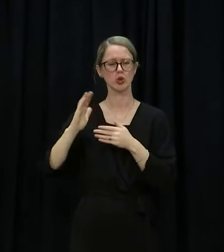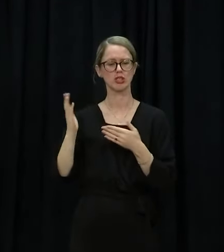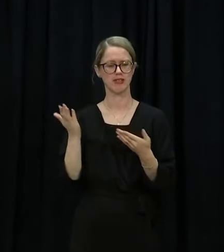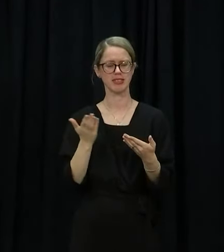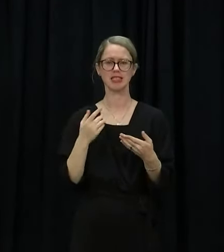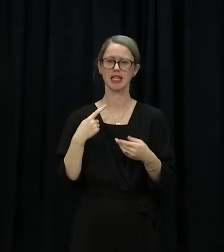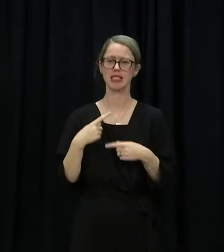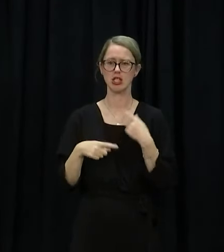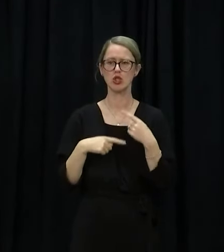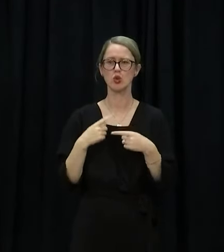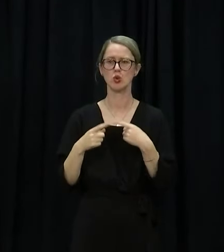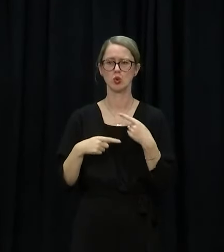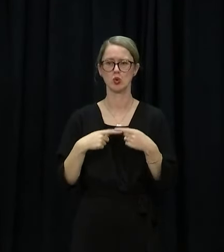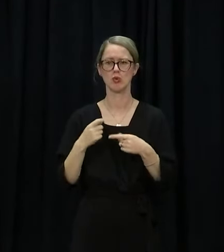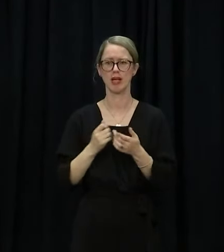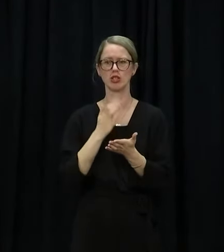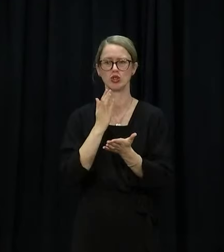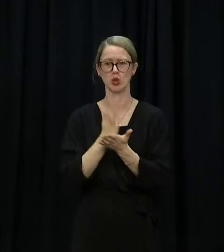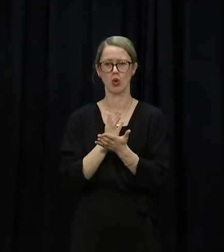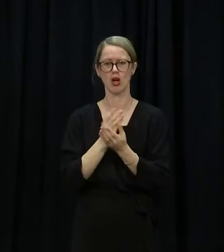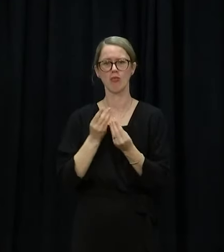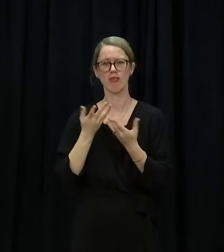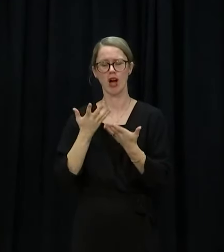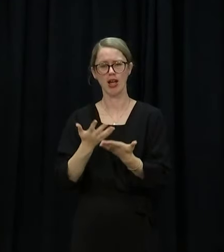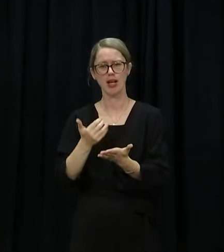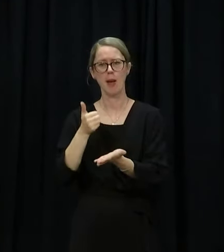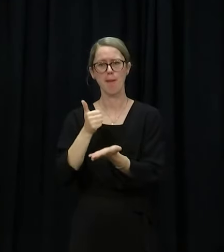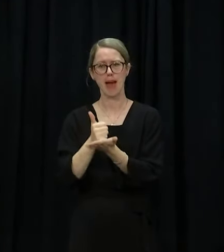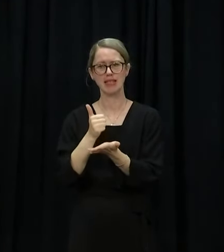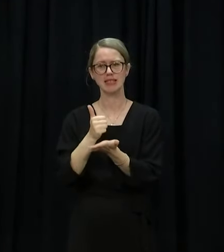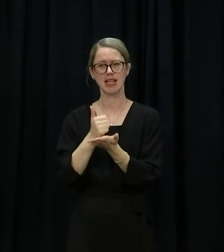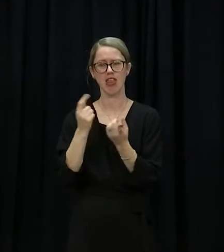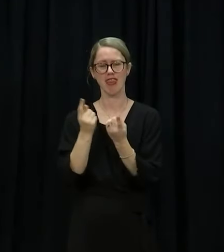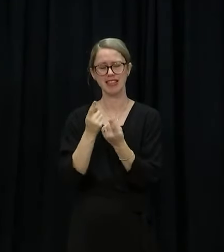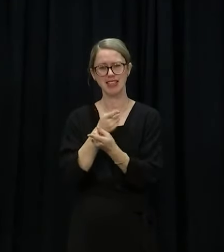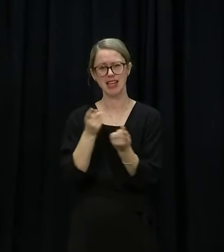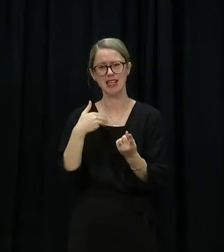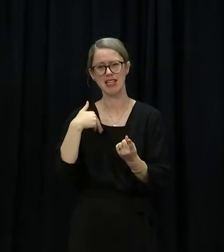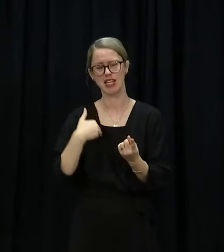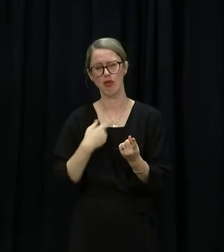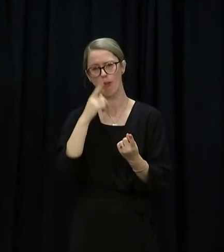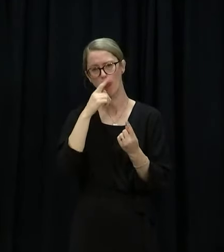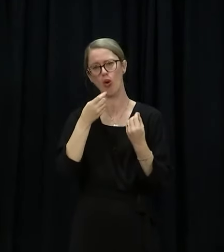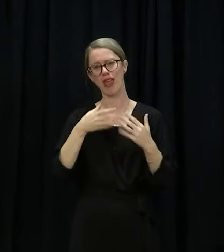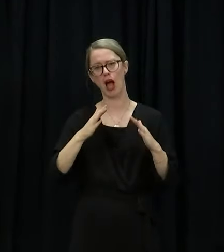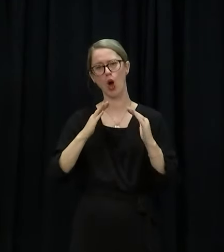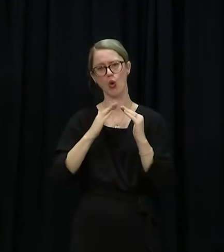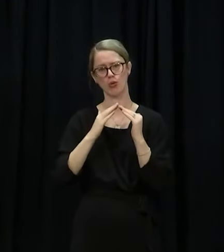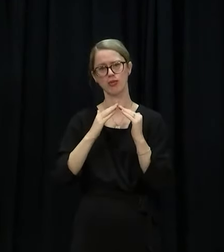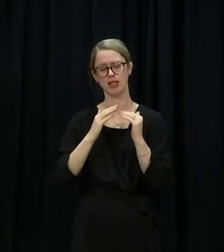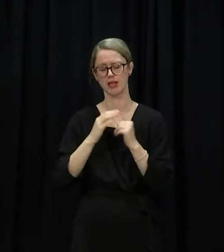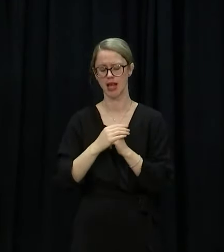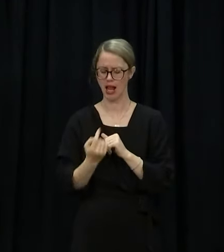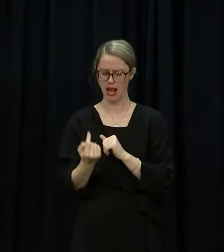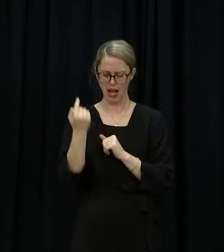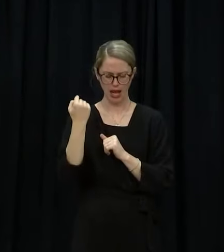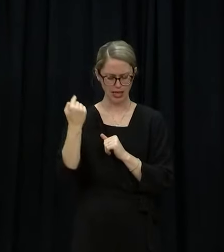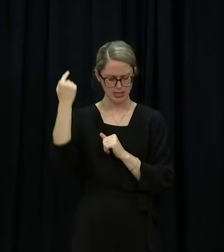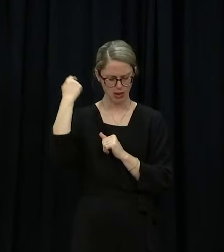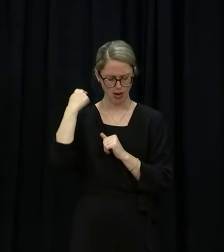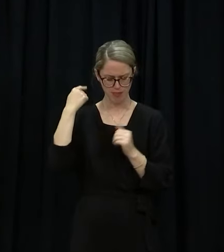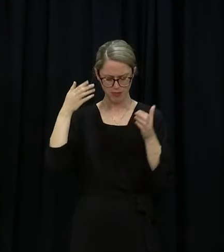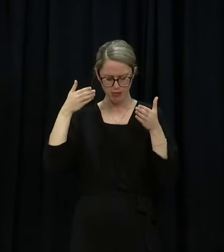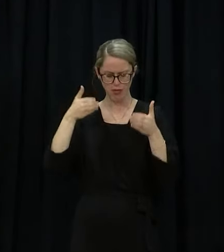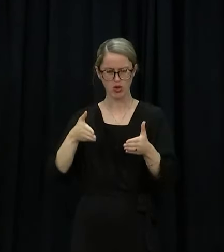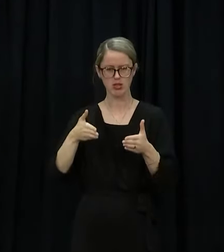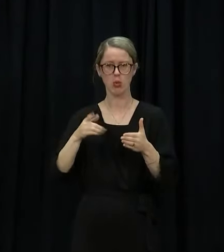do continue to still ensure that they're providing those basic necessities for the likes of our homeless community. And last time, our absolute focus